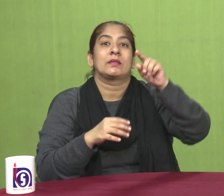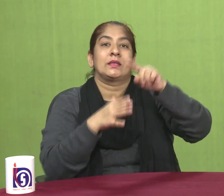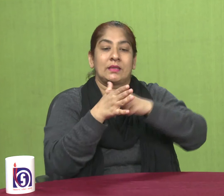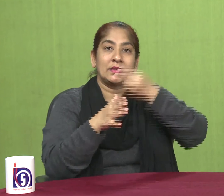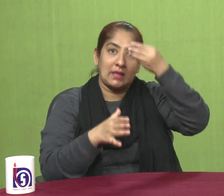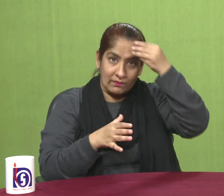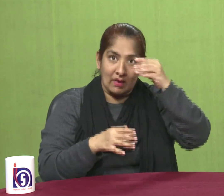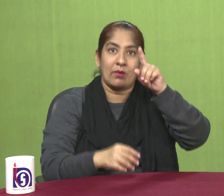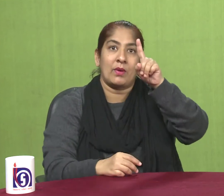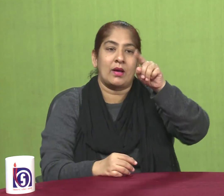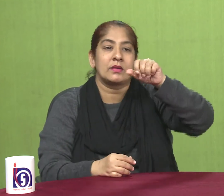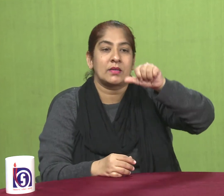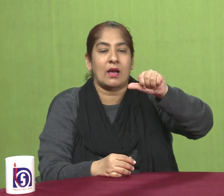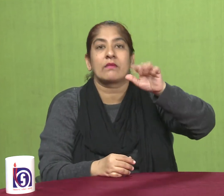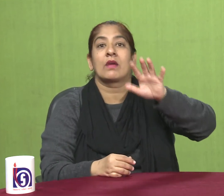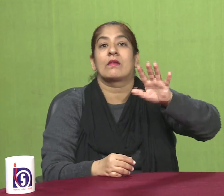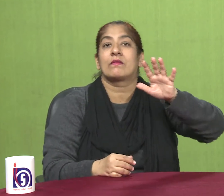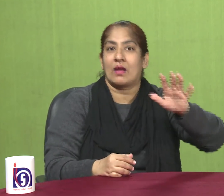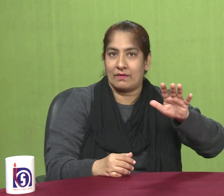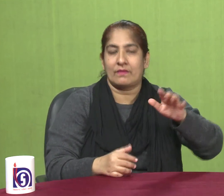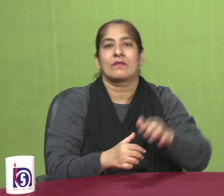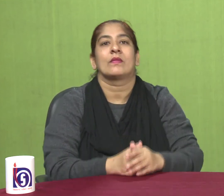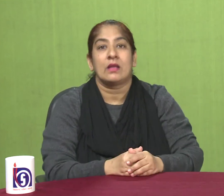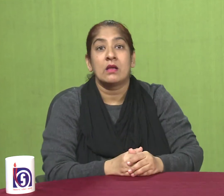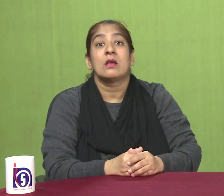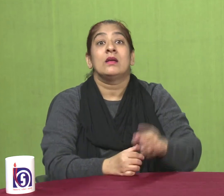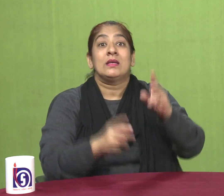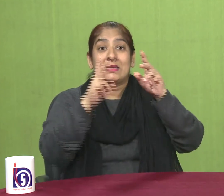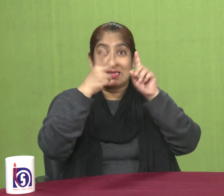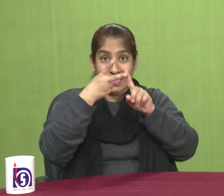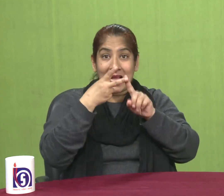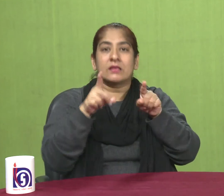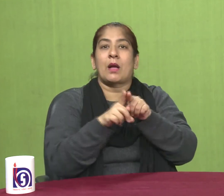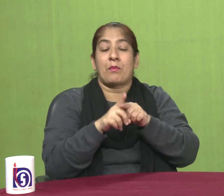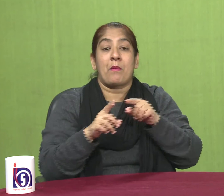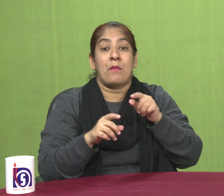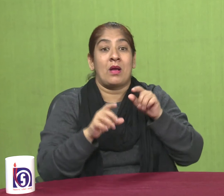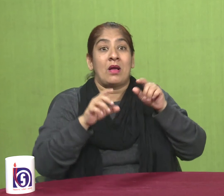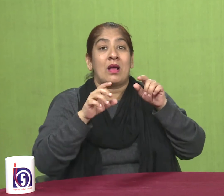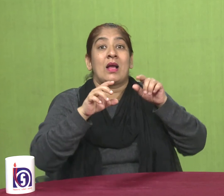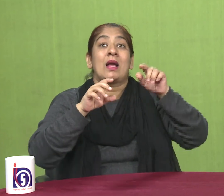on 1st January 1955. There are almost